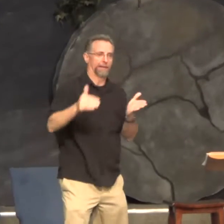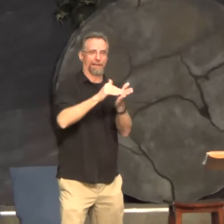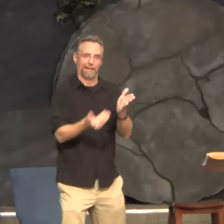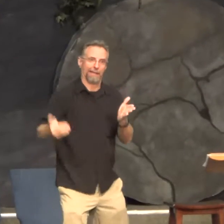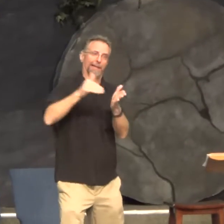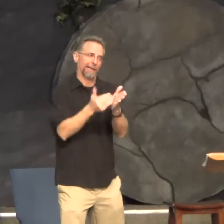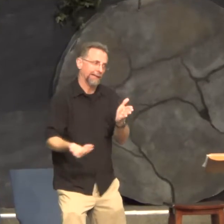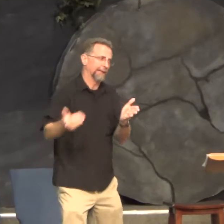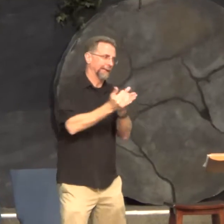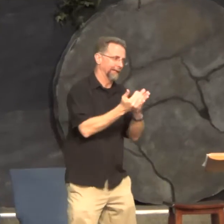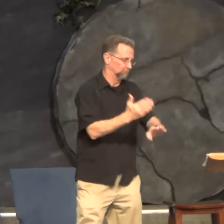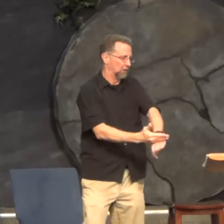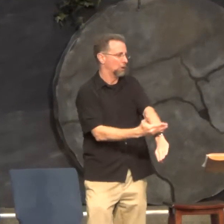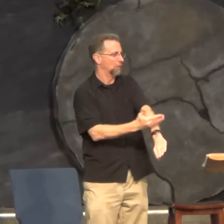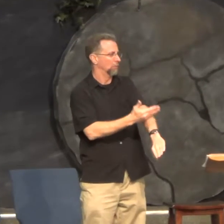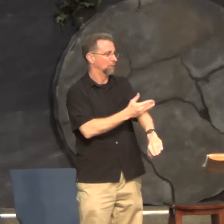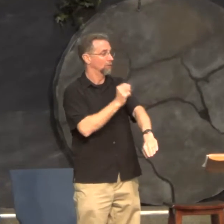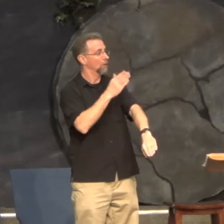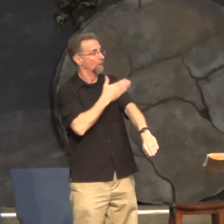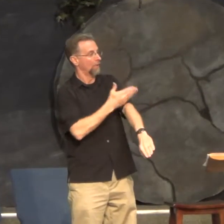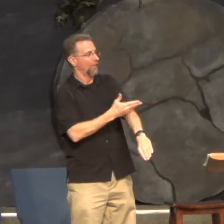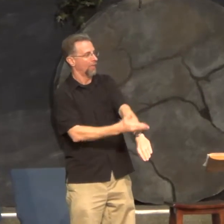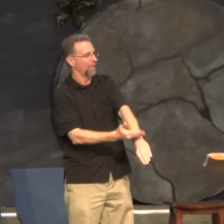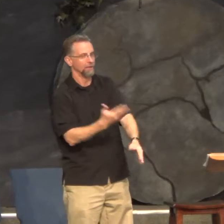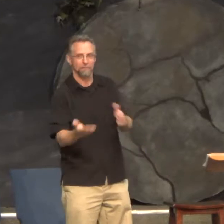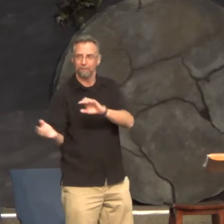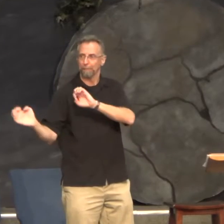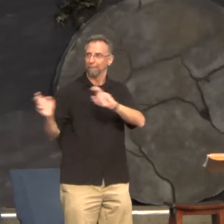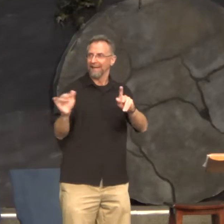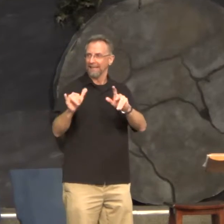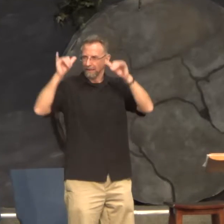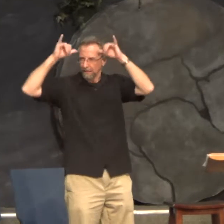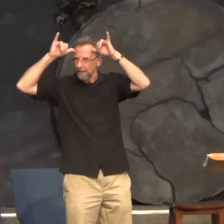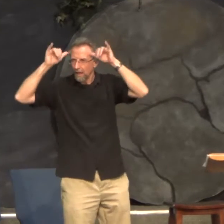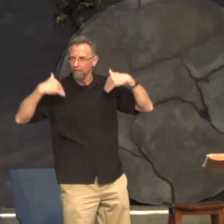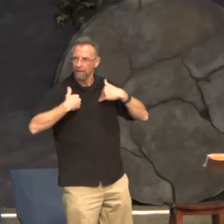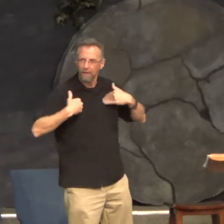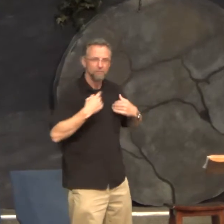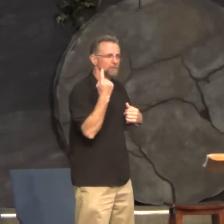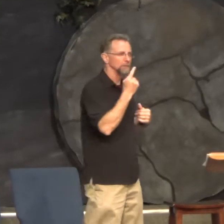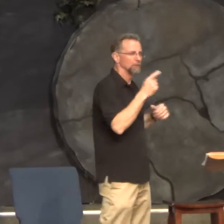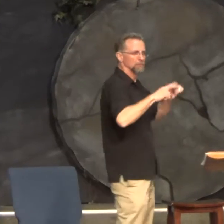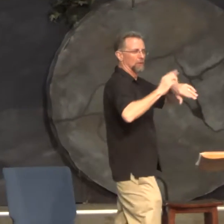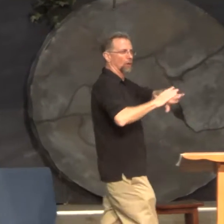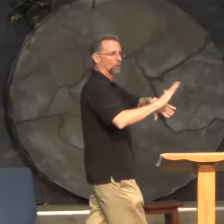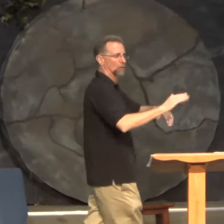comes back again and again and again. Get better each time when you work, but maybe you come back as a cow